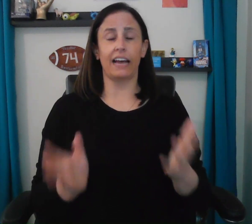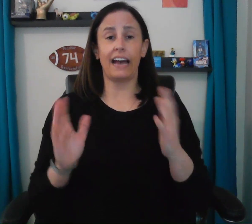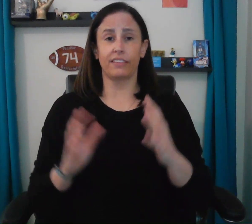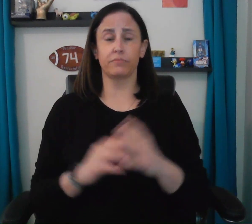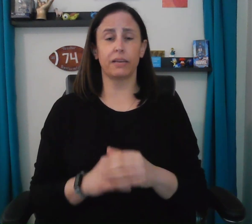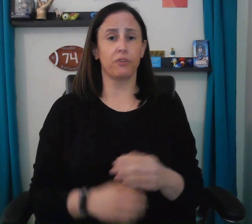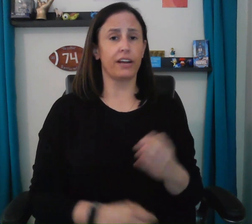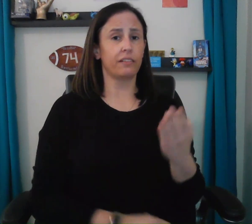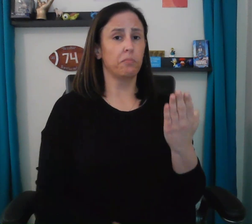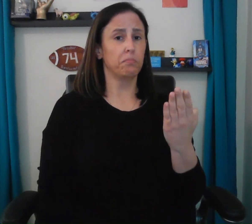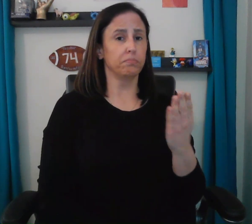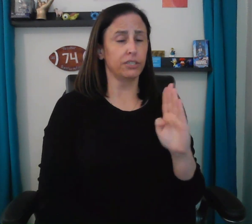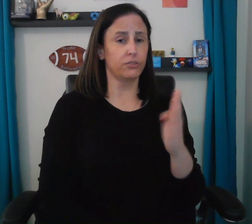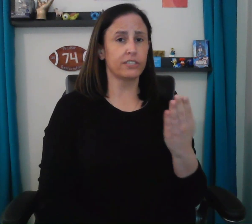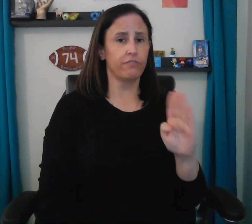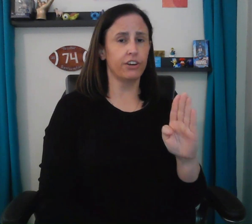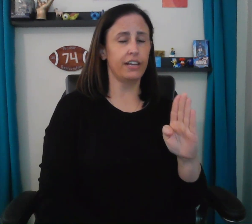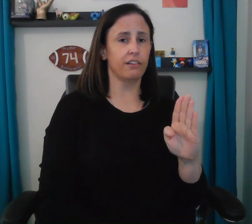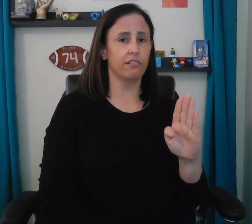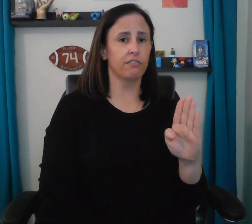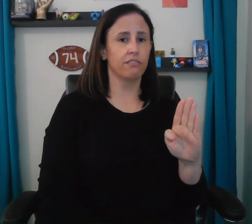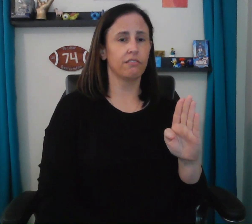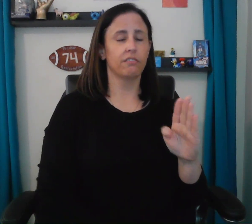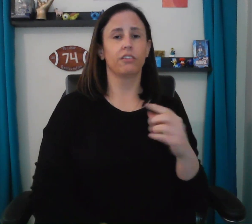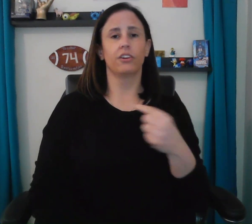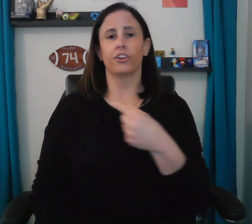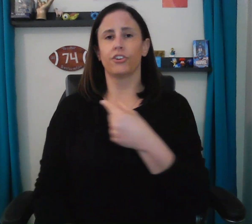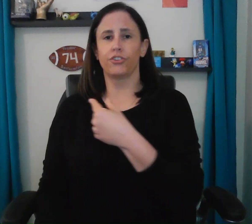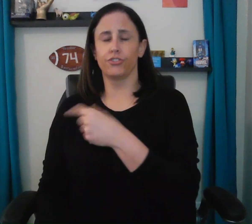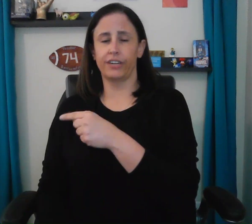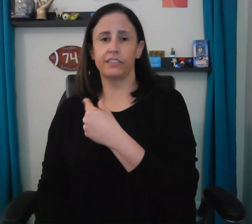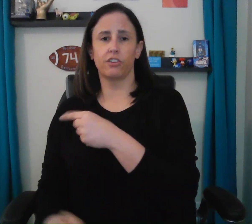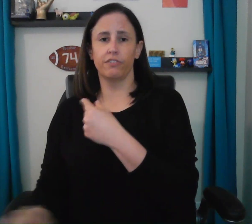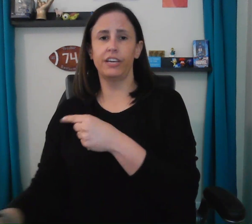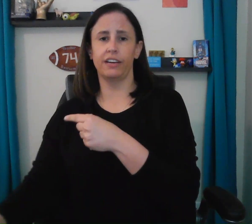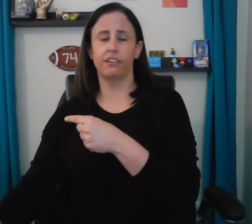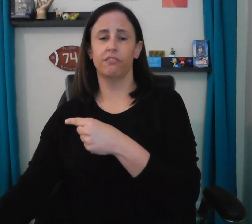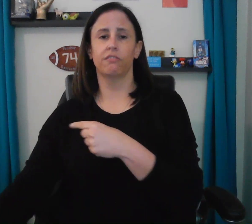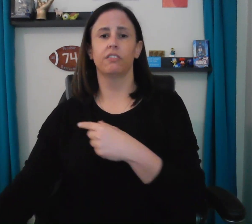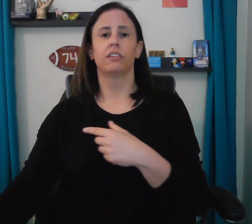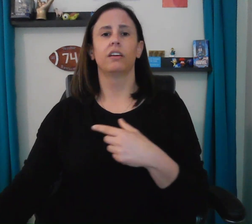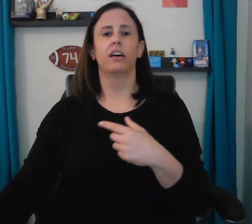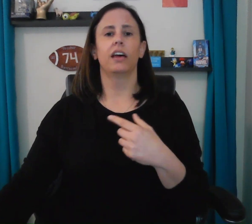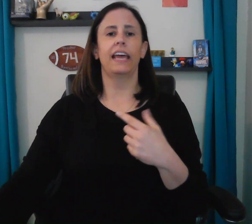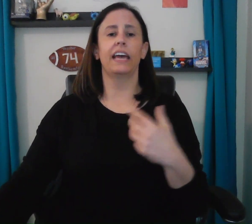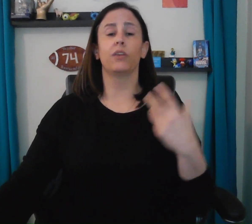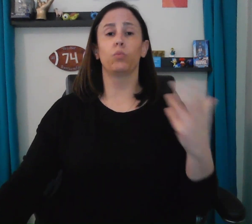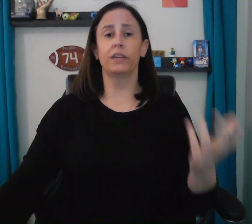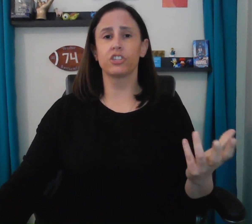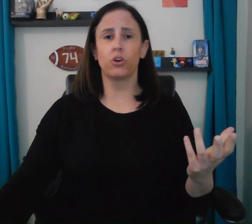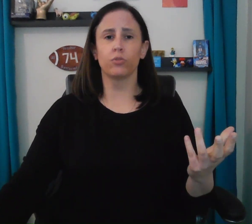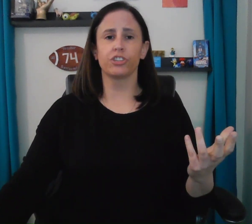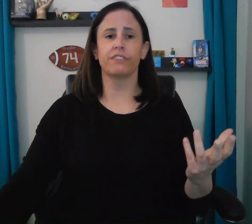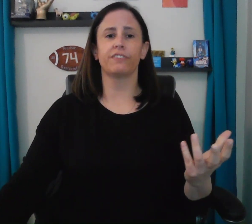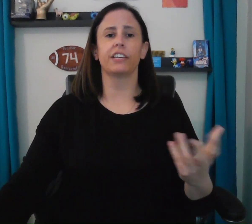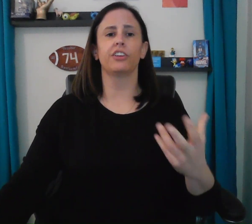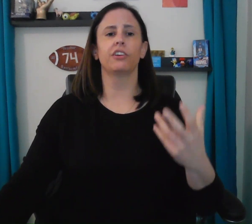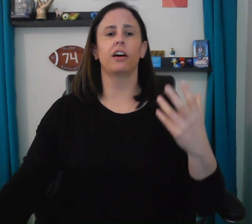had them separated. Blue is over here, green is over here. And with shoulder shifting,